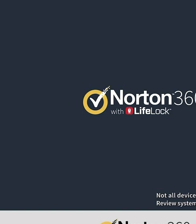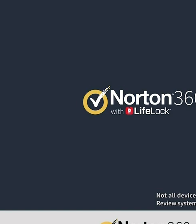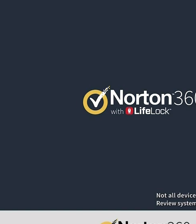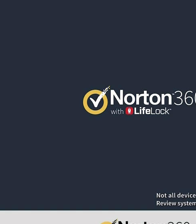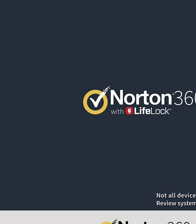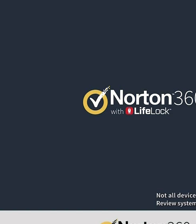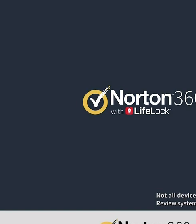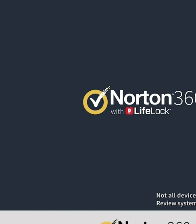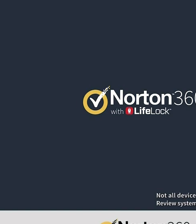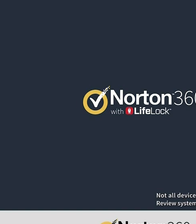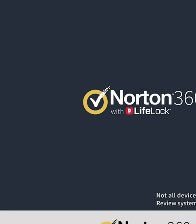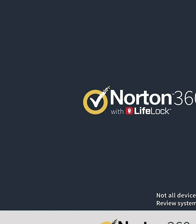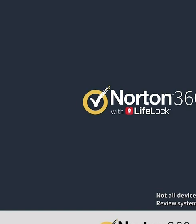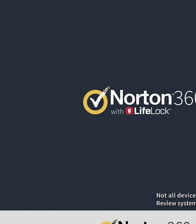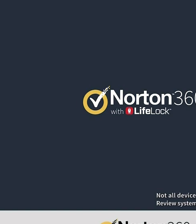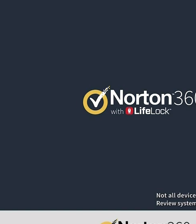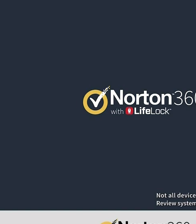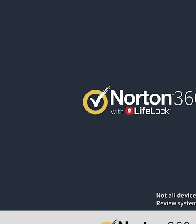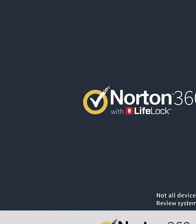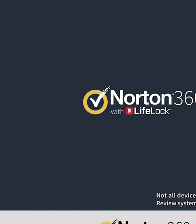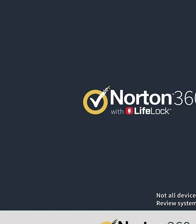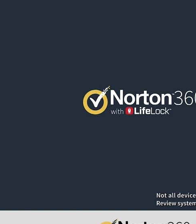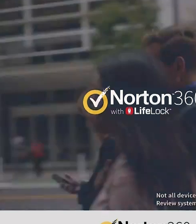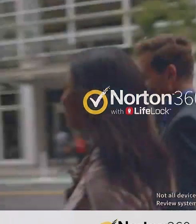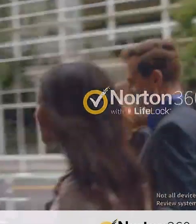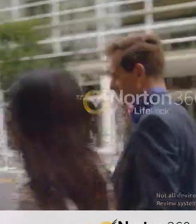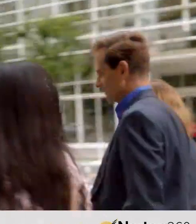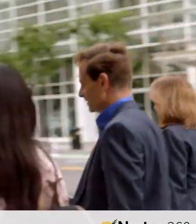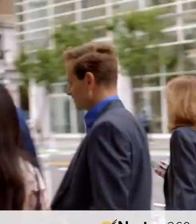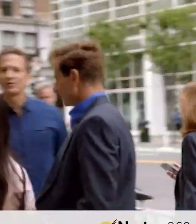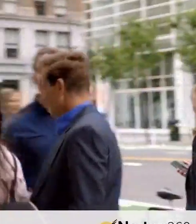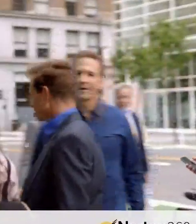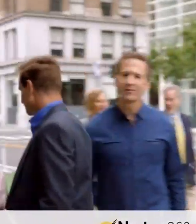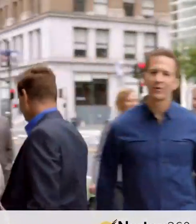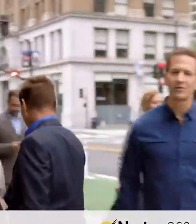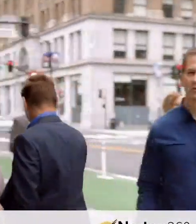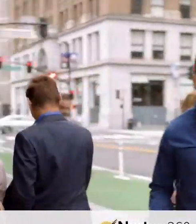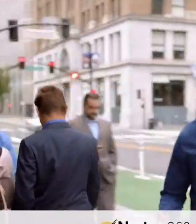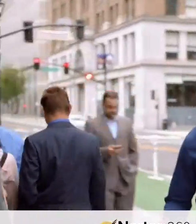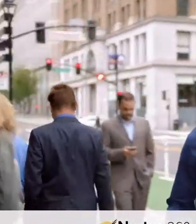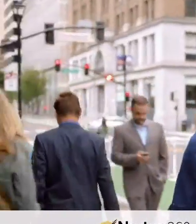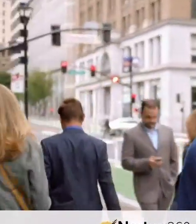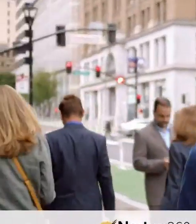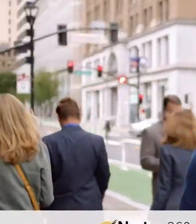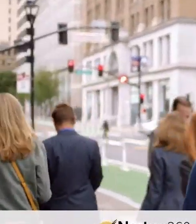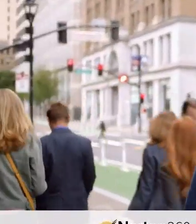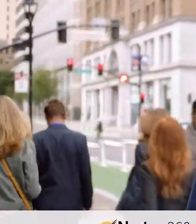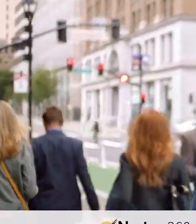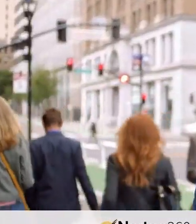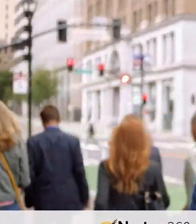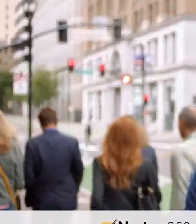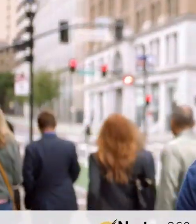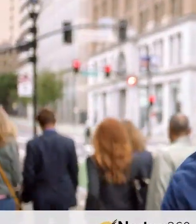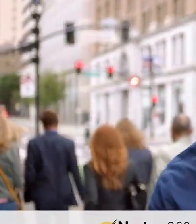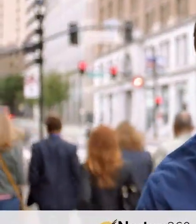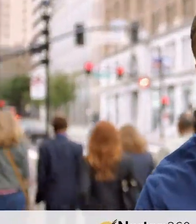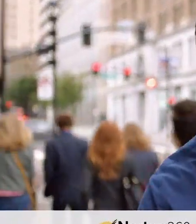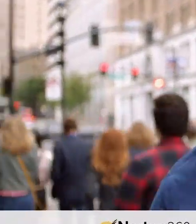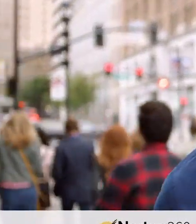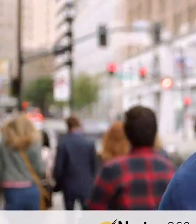whether you're on public Wi-Fi or at home, and more. You never know where cyber threats are lurking these days. Don't wait to